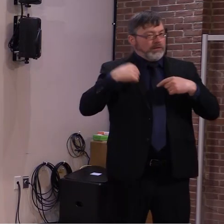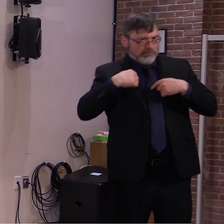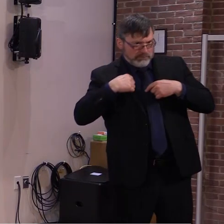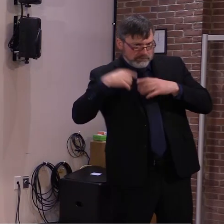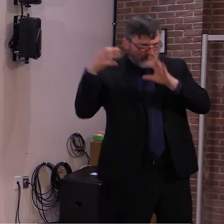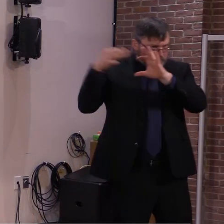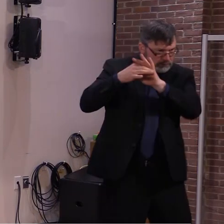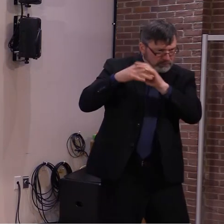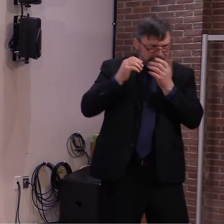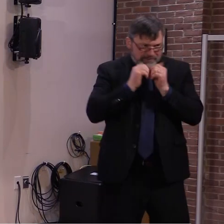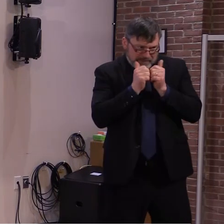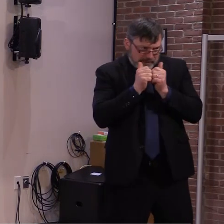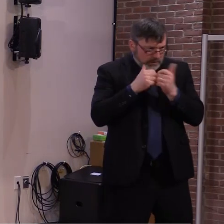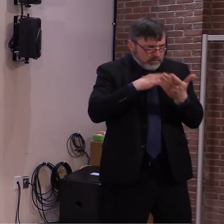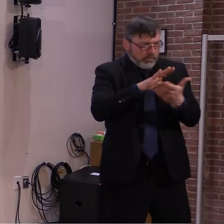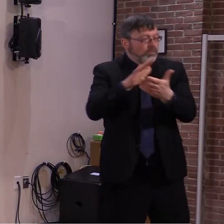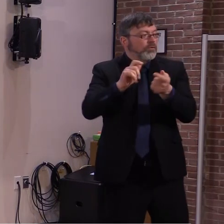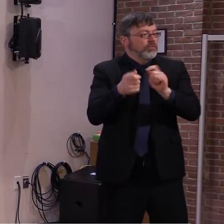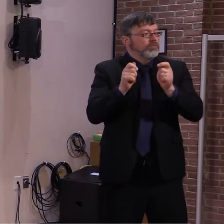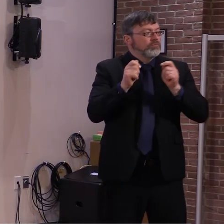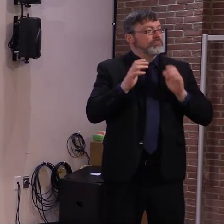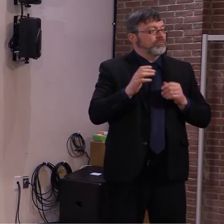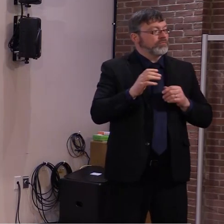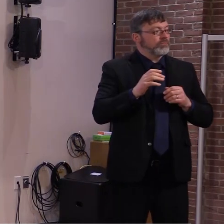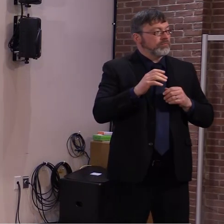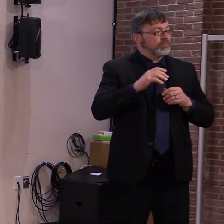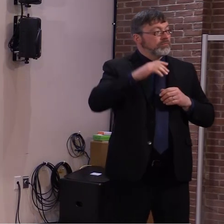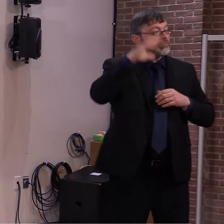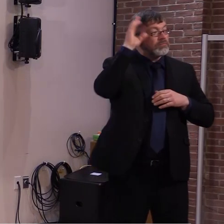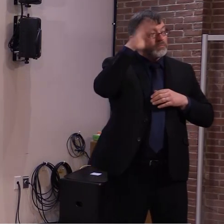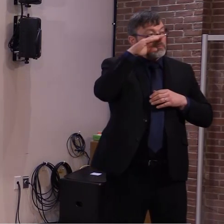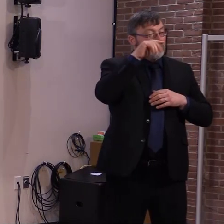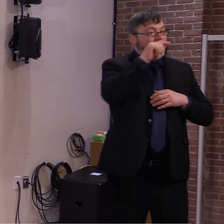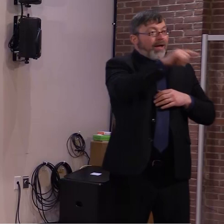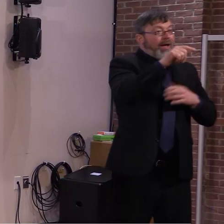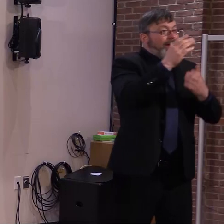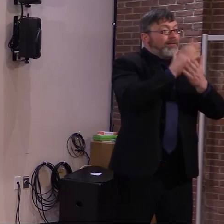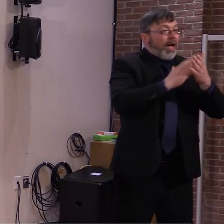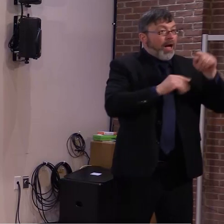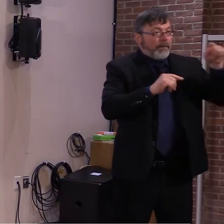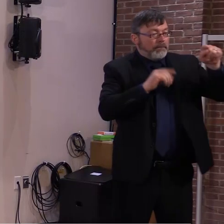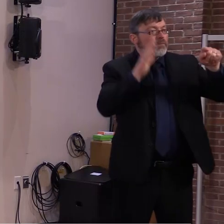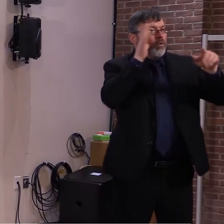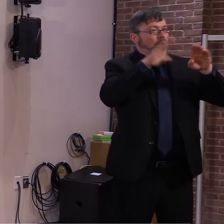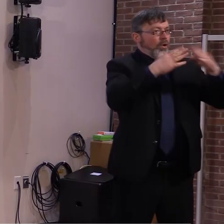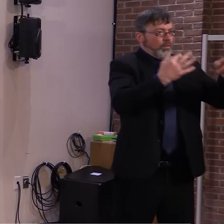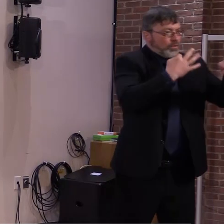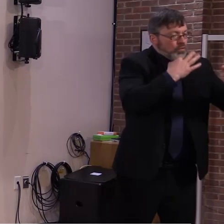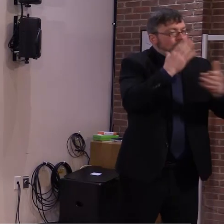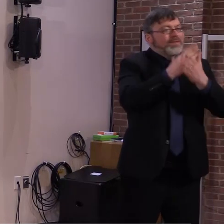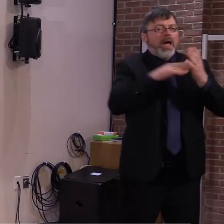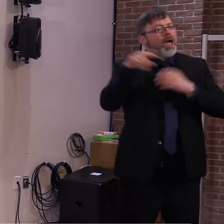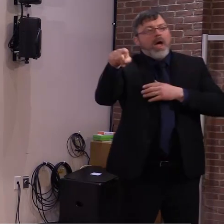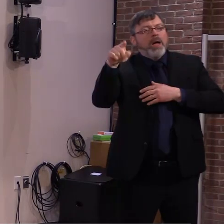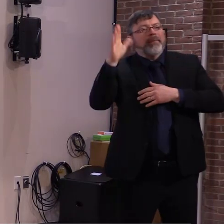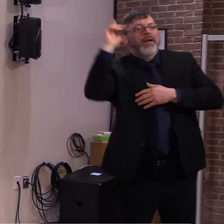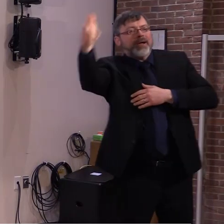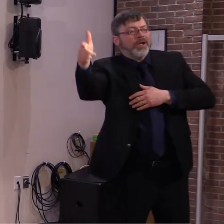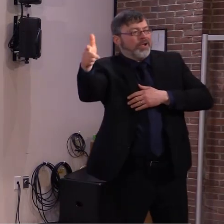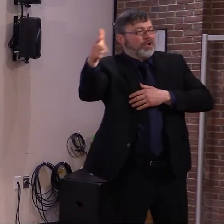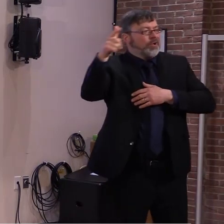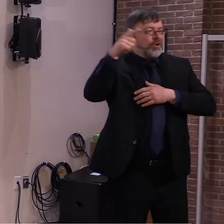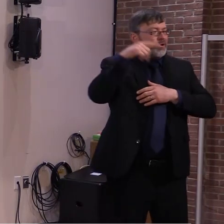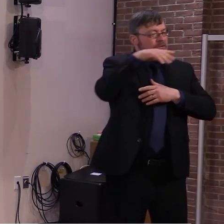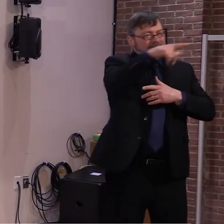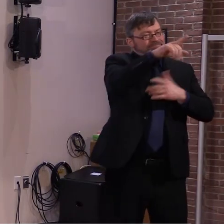will open at the same time, and each center must determine their reopening date based on their site's readiness. Some have